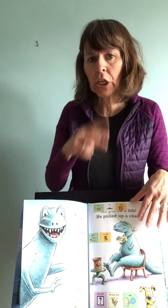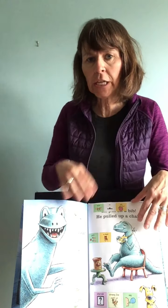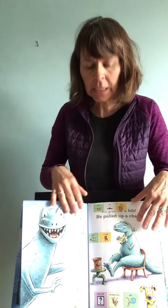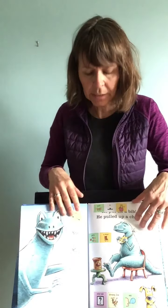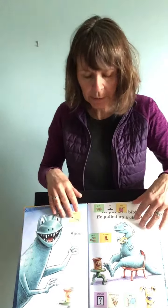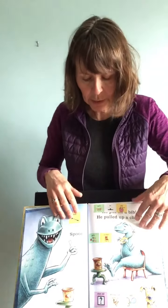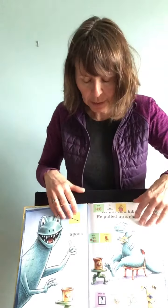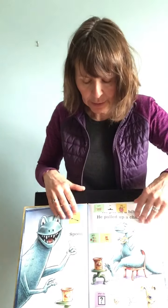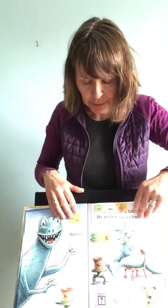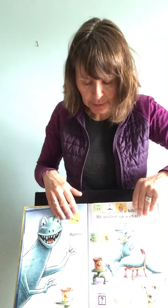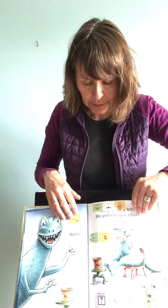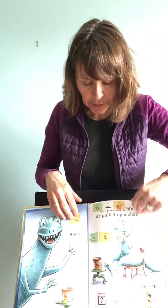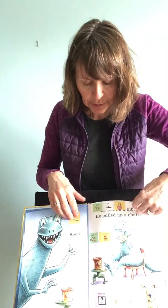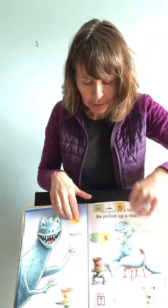look?